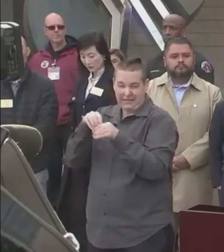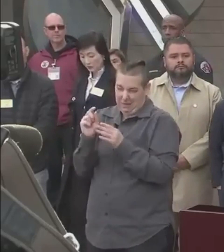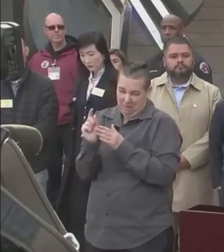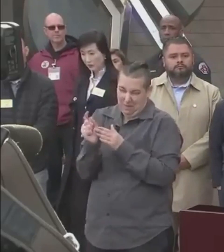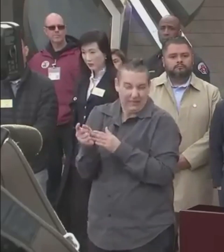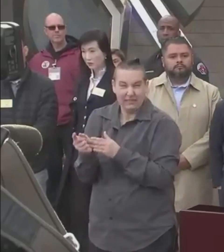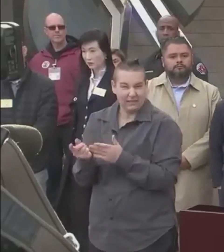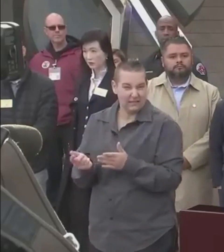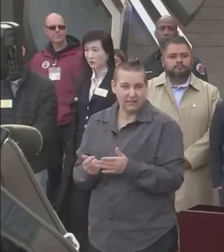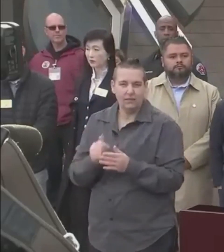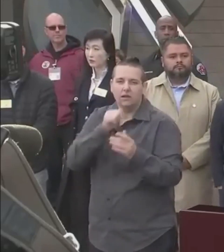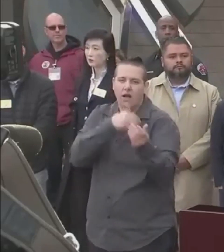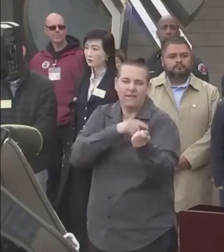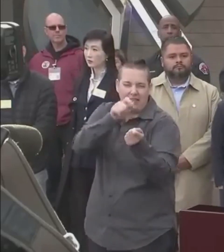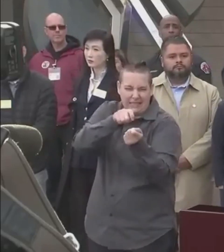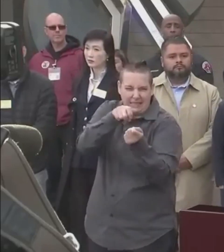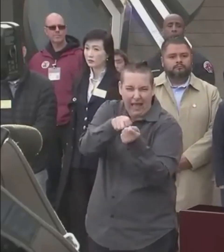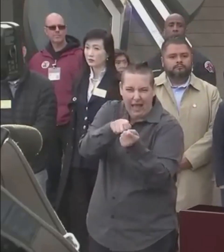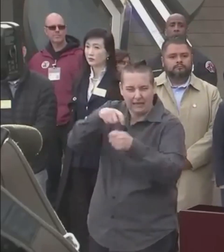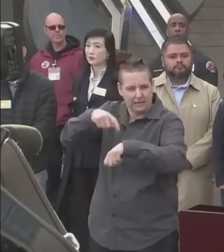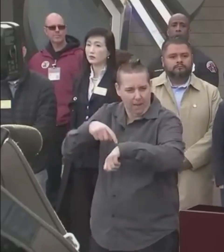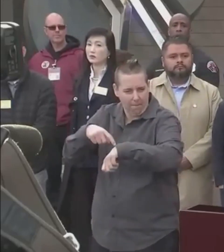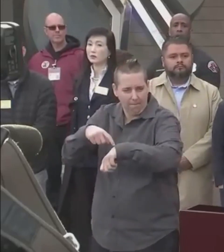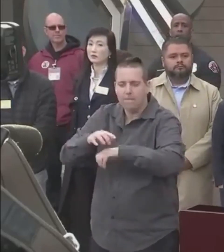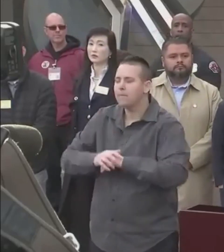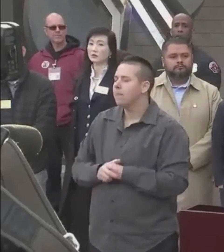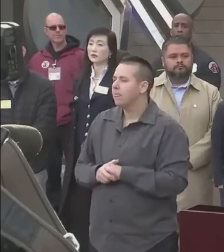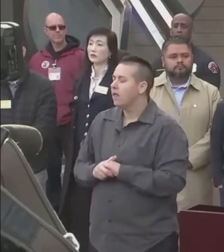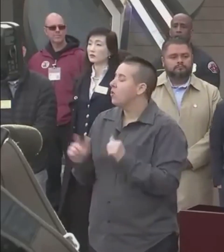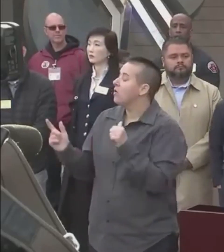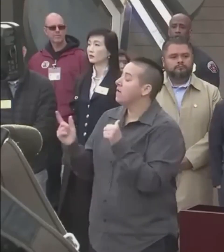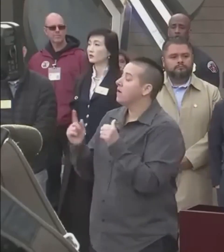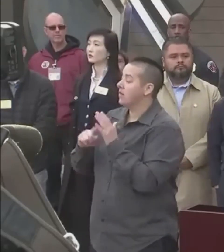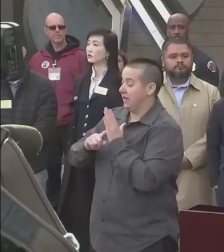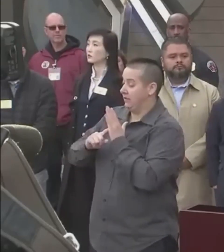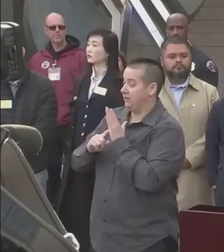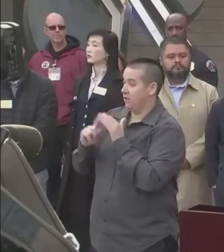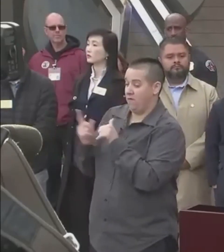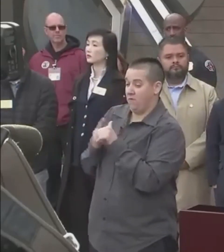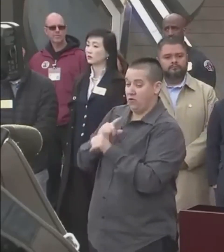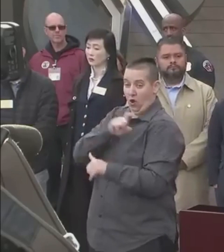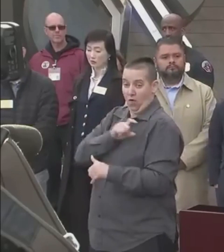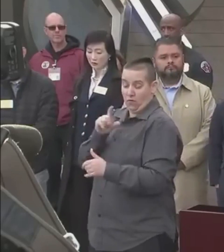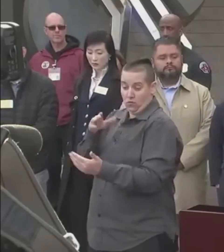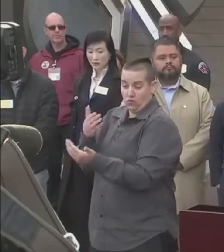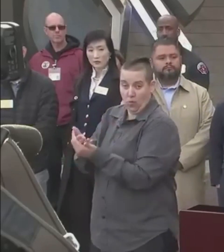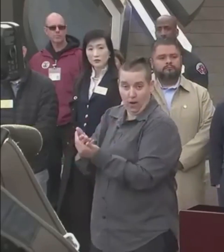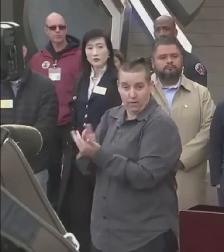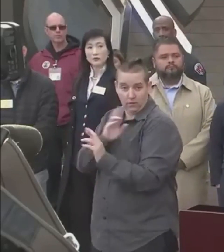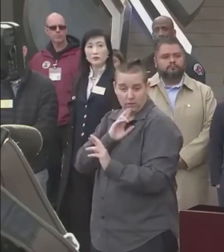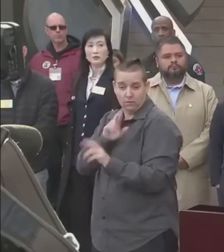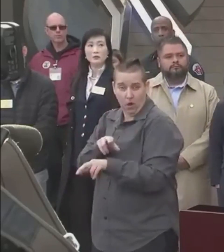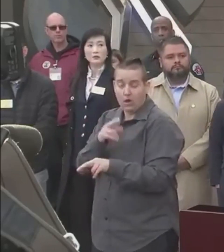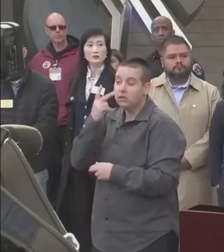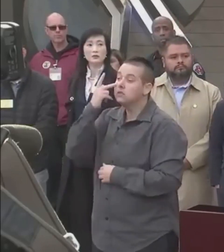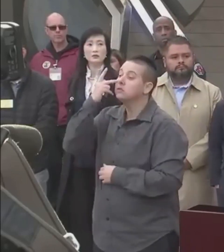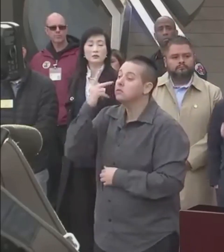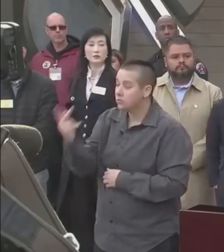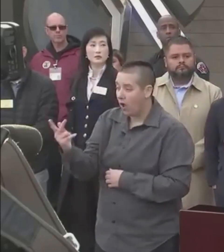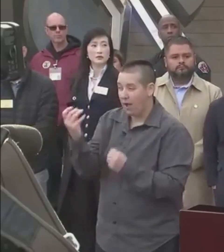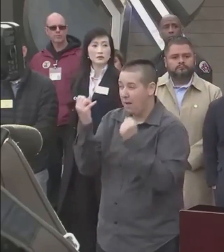and send my sympathies to the groups of those killed or harmed. Our AAPI people group has the right to celebrate unafraid of